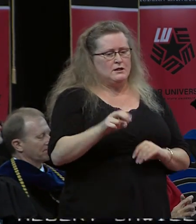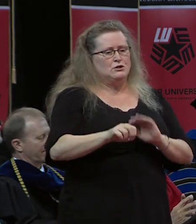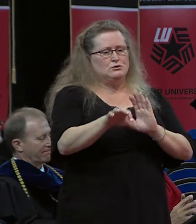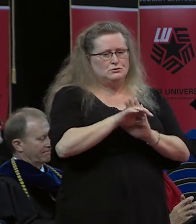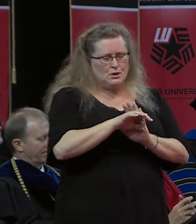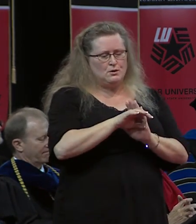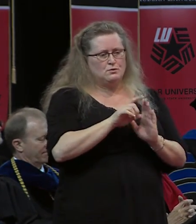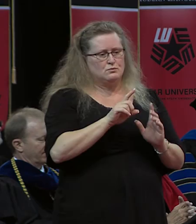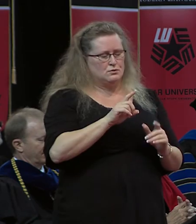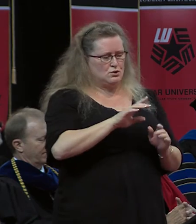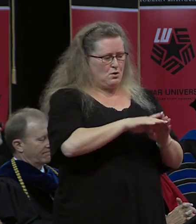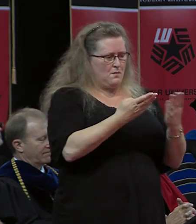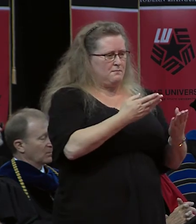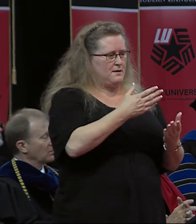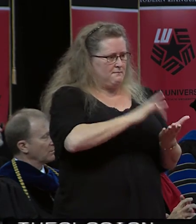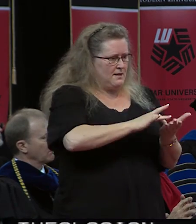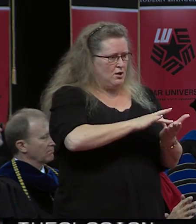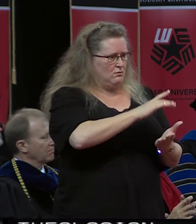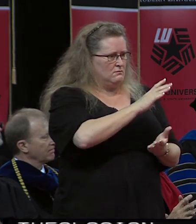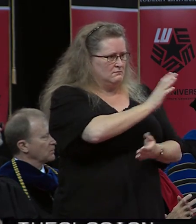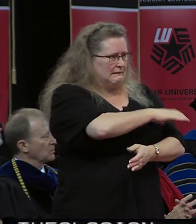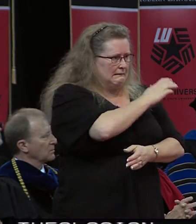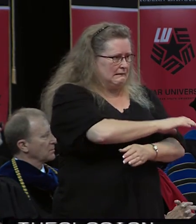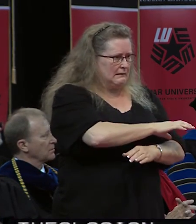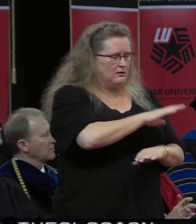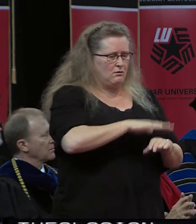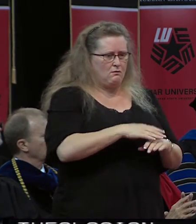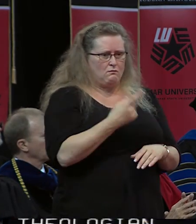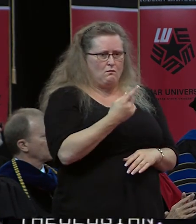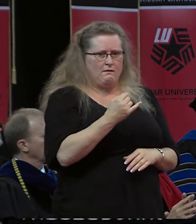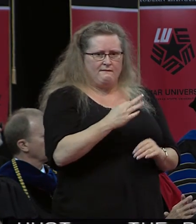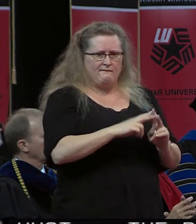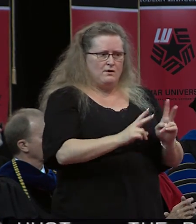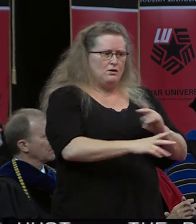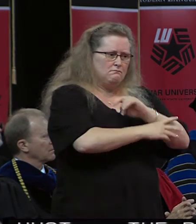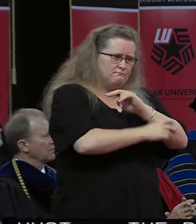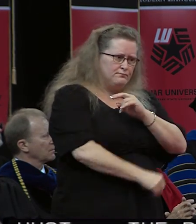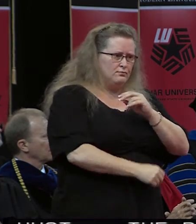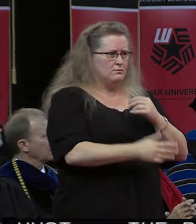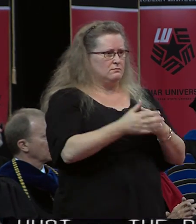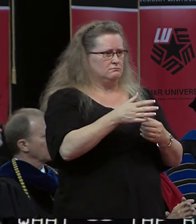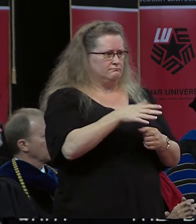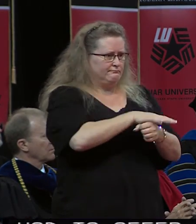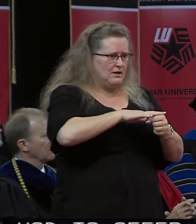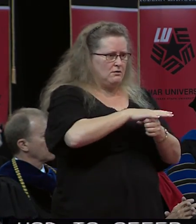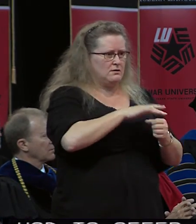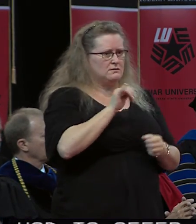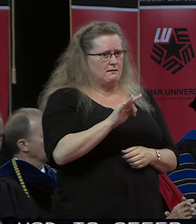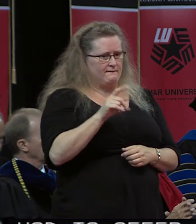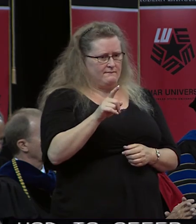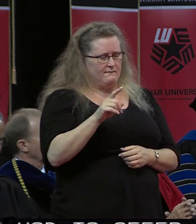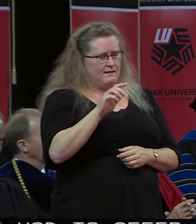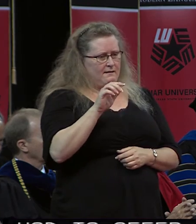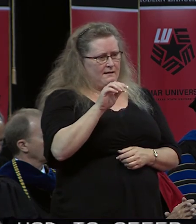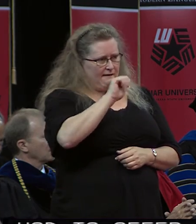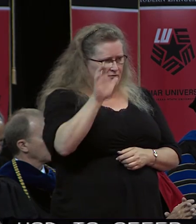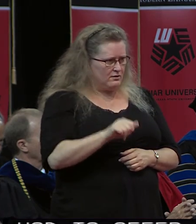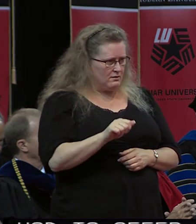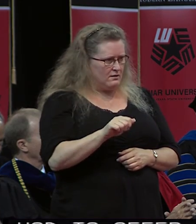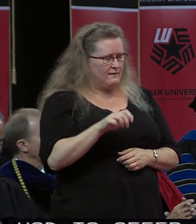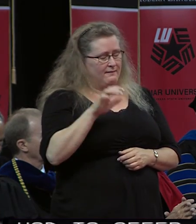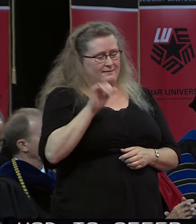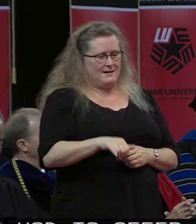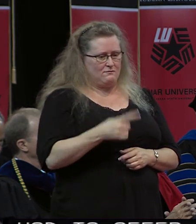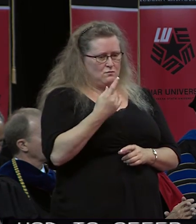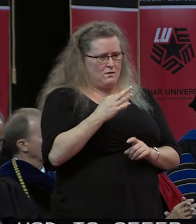He chose to open a medical clinic on one of the most destitute parts of Western Central Africa. And this is one of